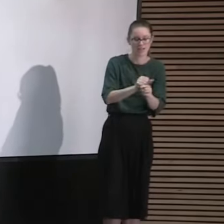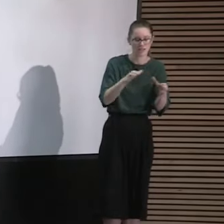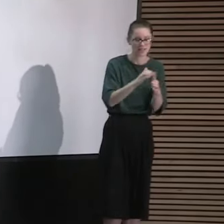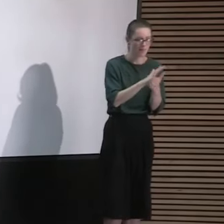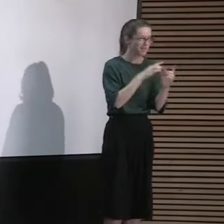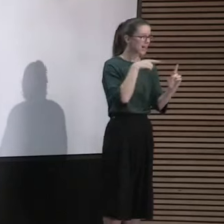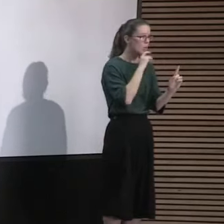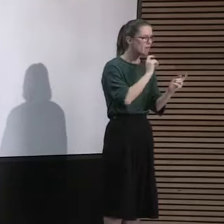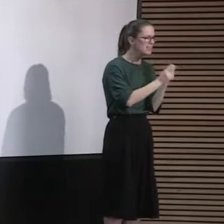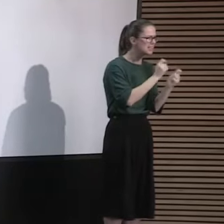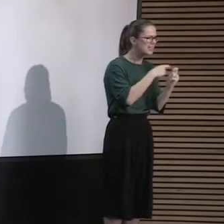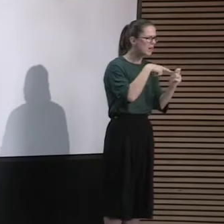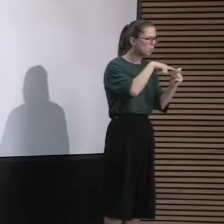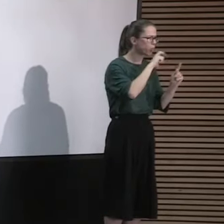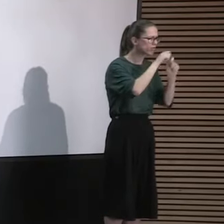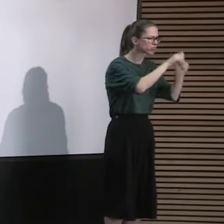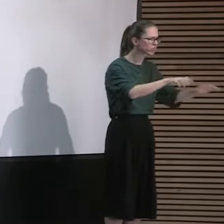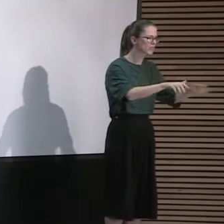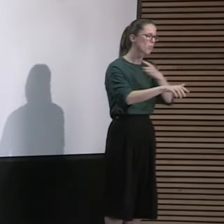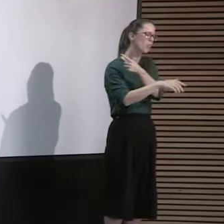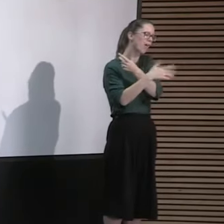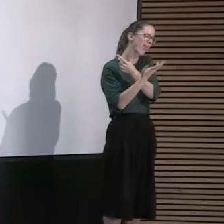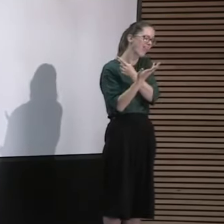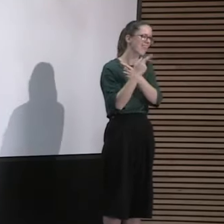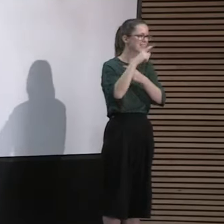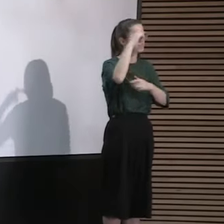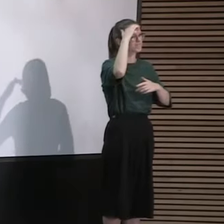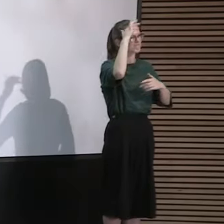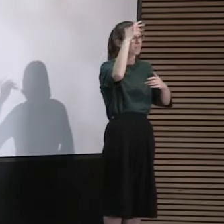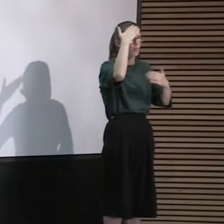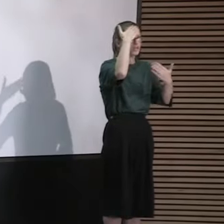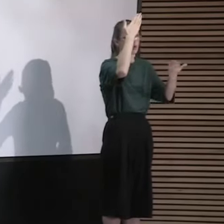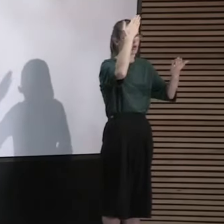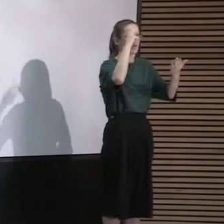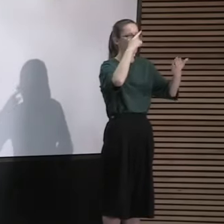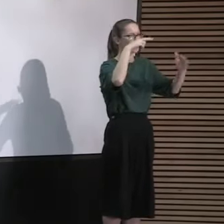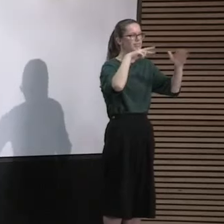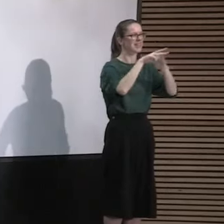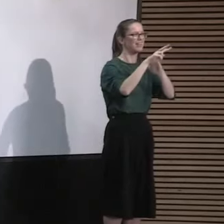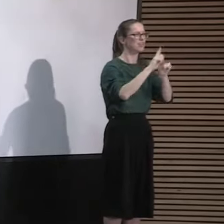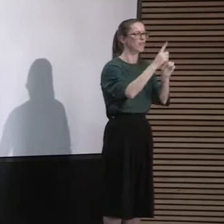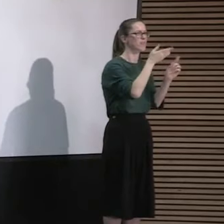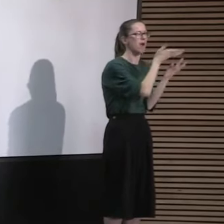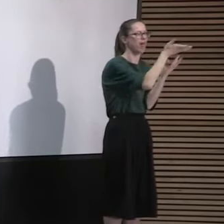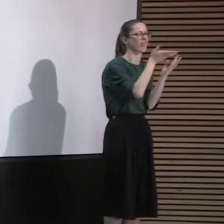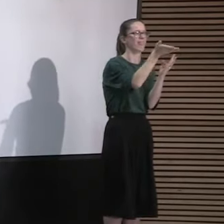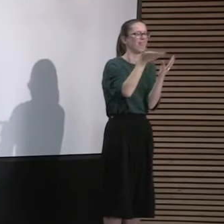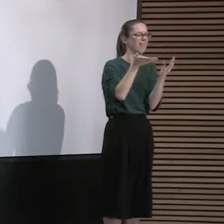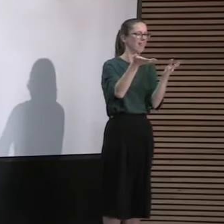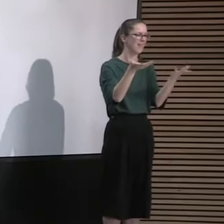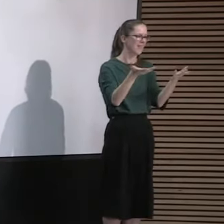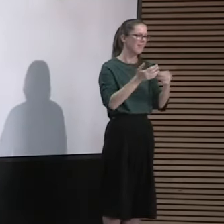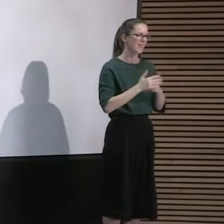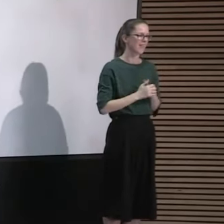hypothetical. I don't have the detail around what what the existing that got overridden